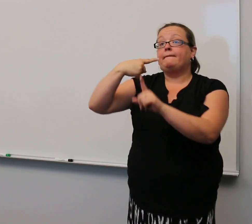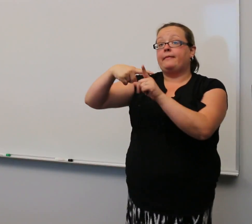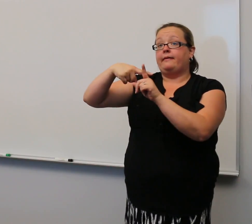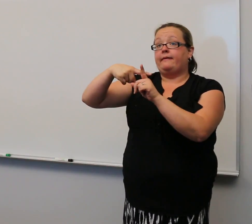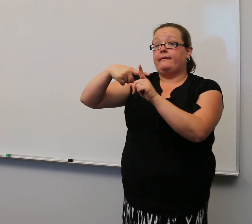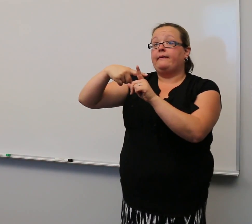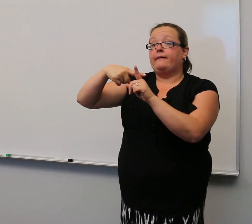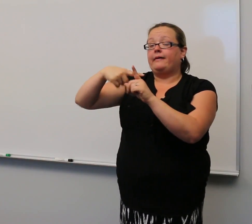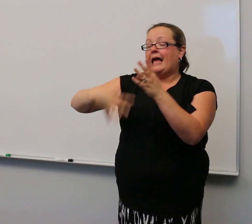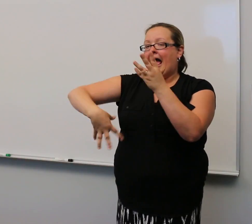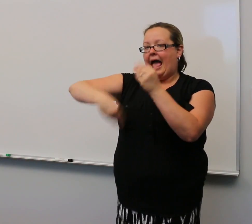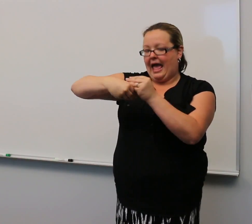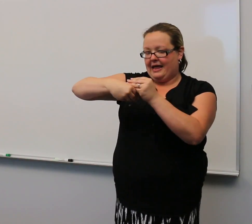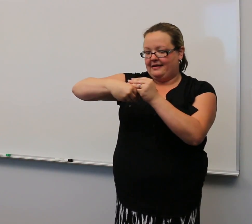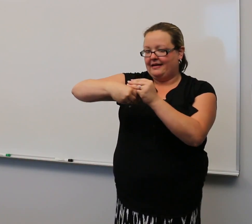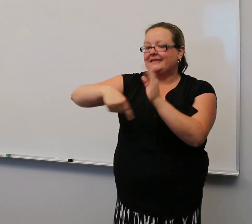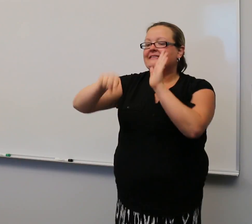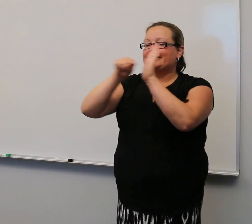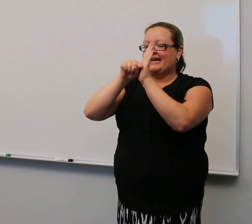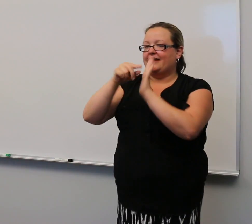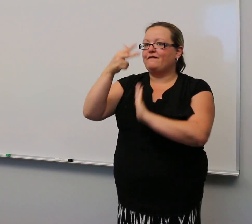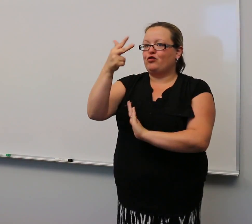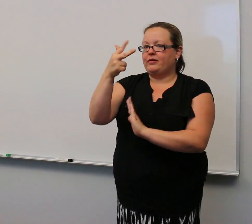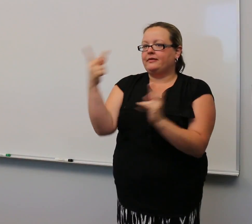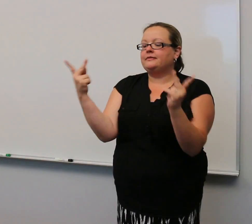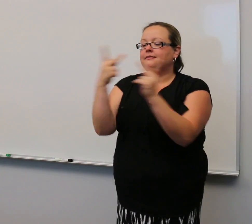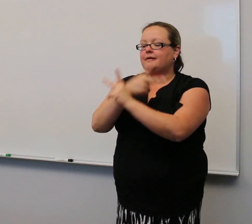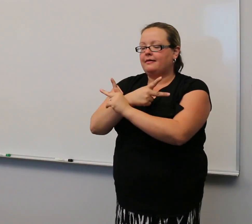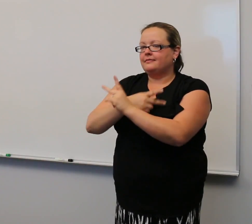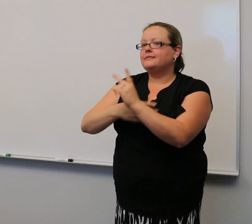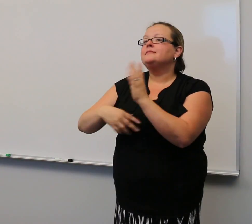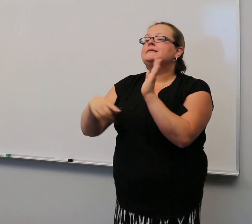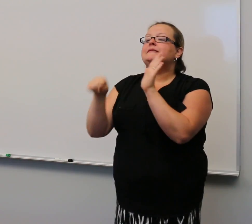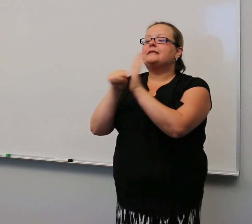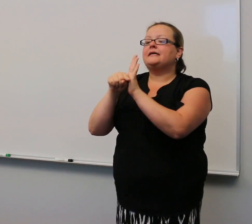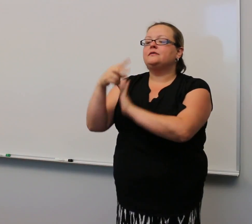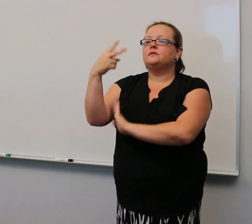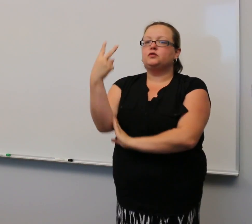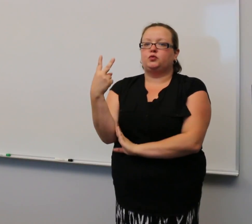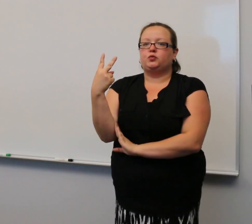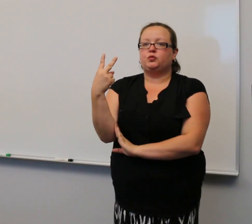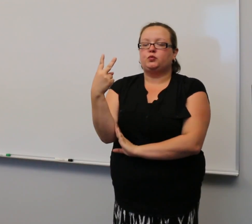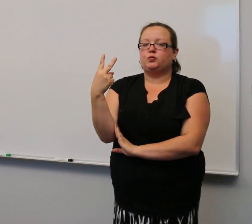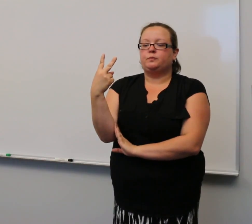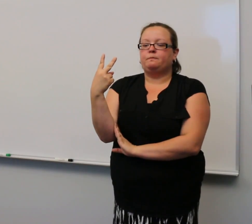tells me to take care of the divisions first. 8 divided by 2 is